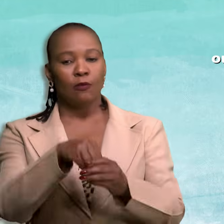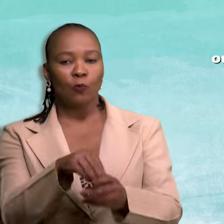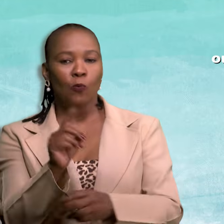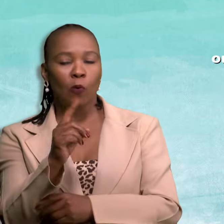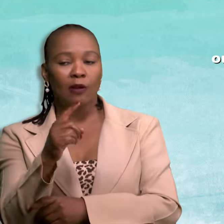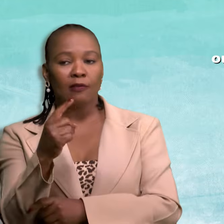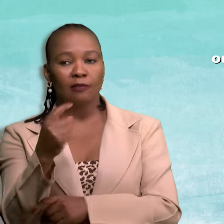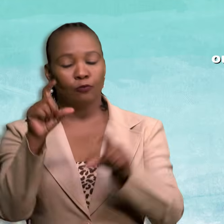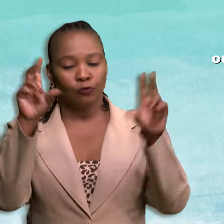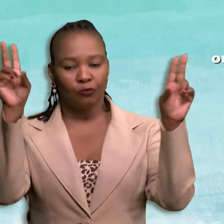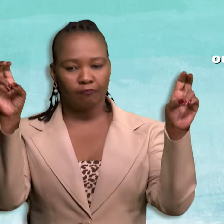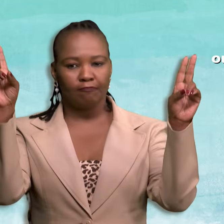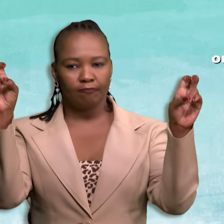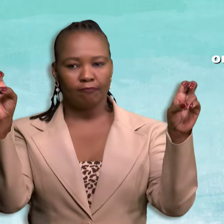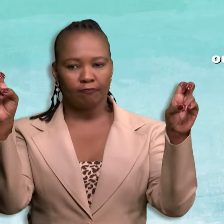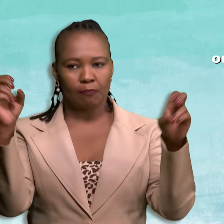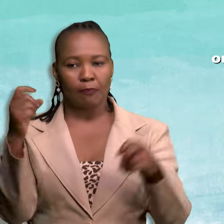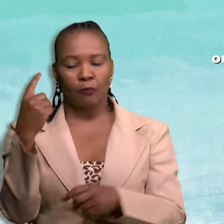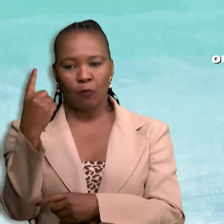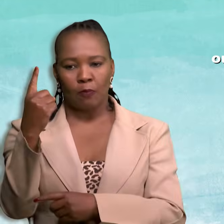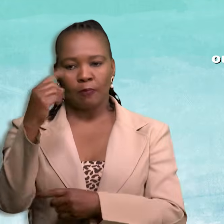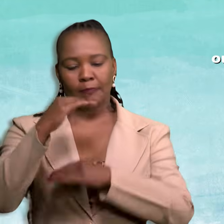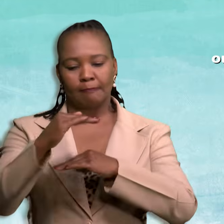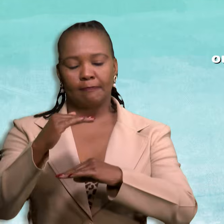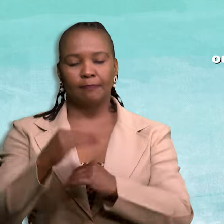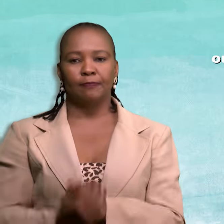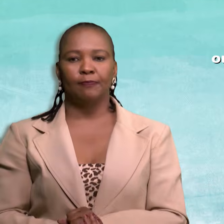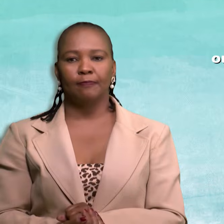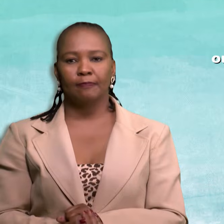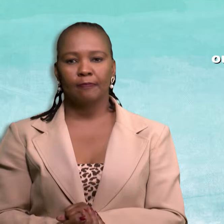This should include 1 topic sentence per paragraph,